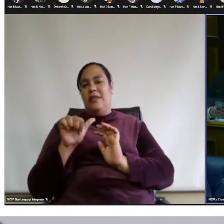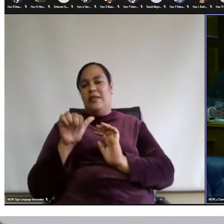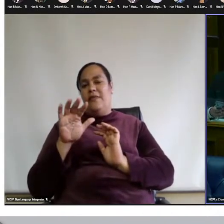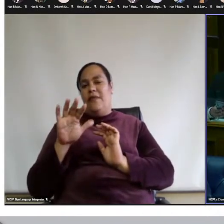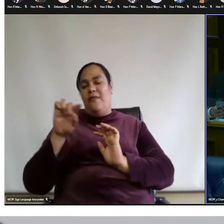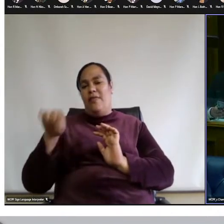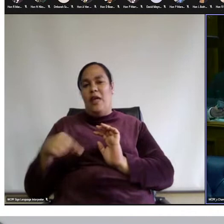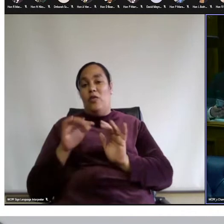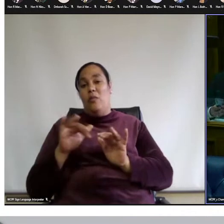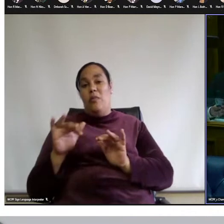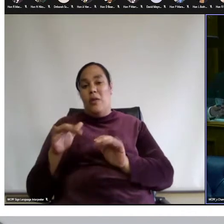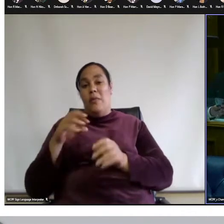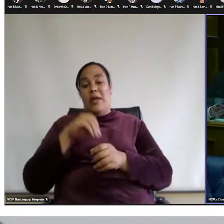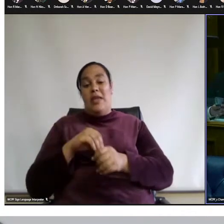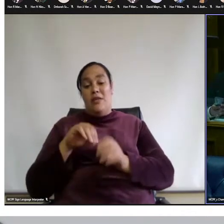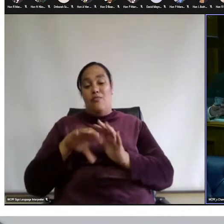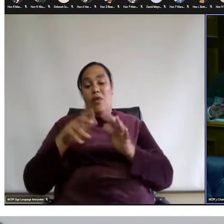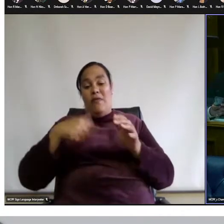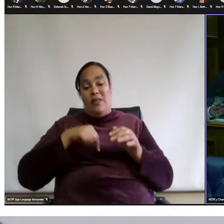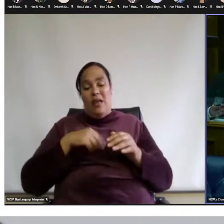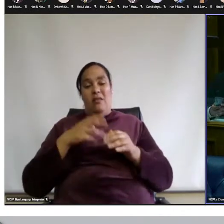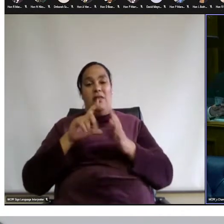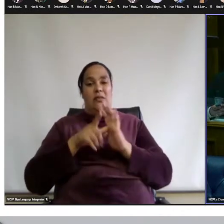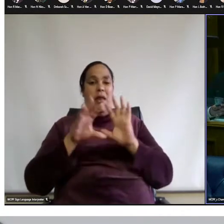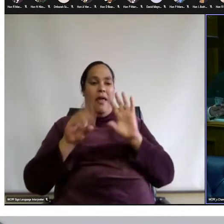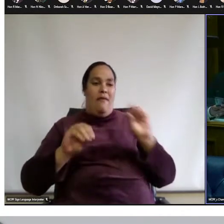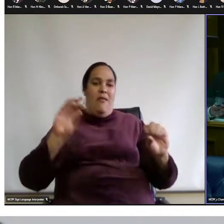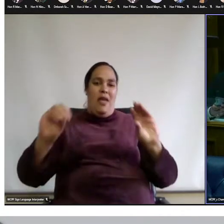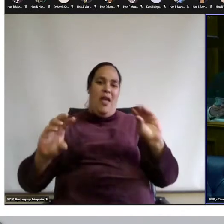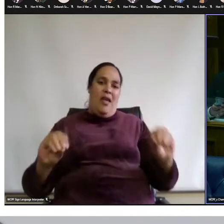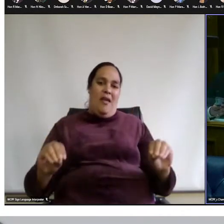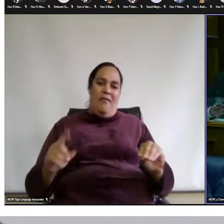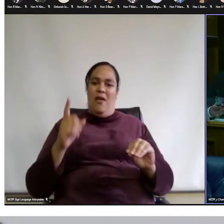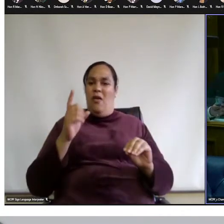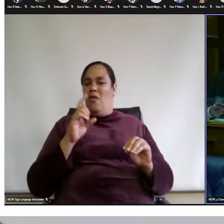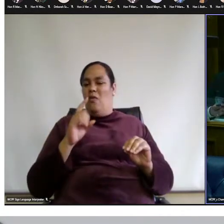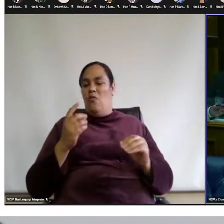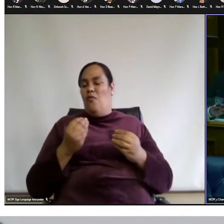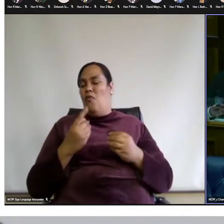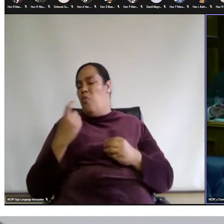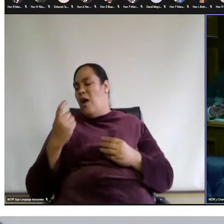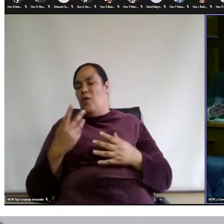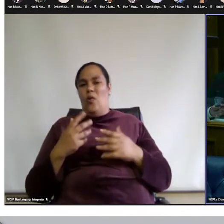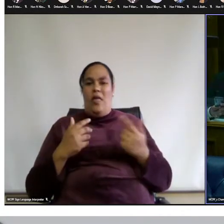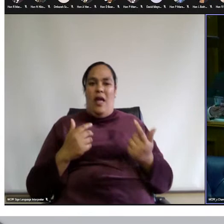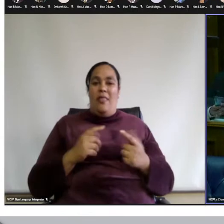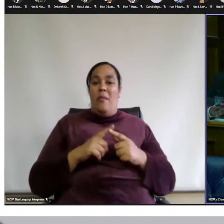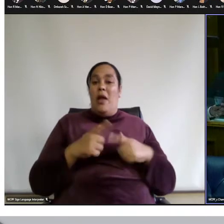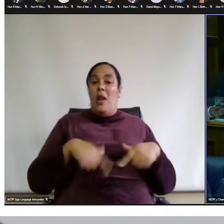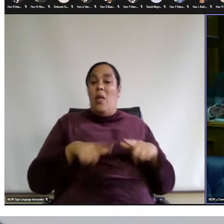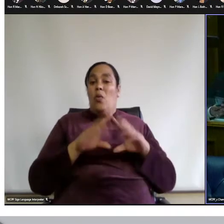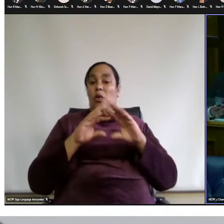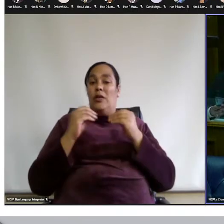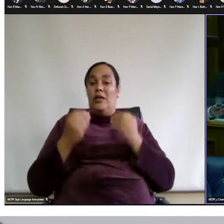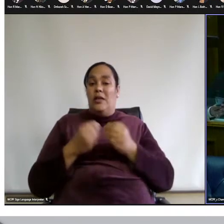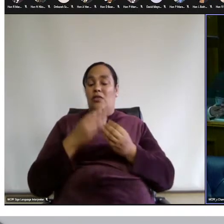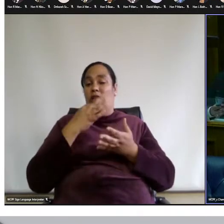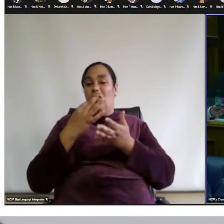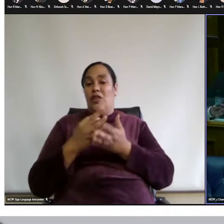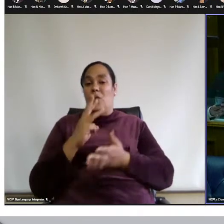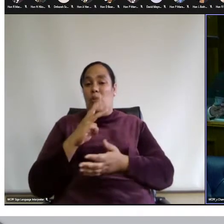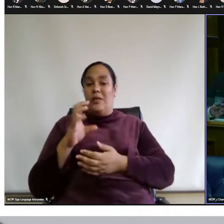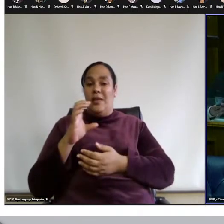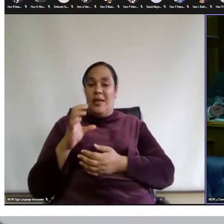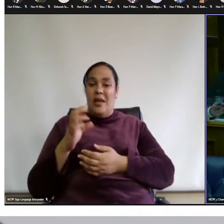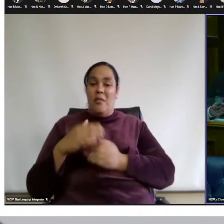765,000 people in our province have a disability of one sort or another. Local organizations suggest that in the West Cape,